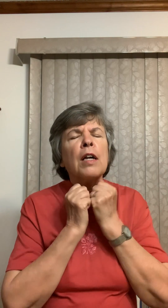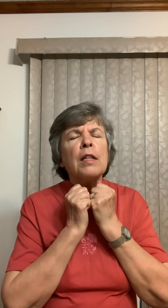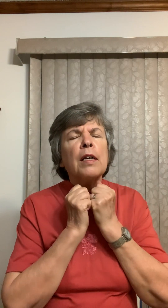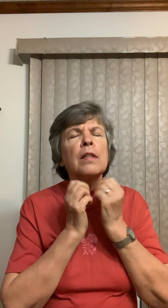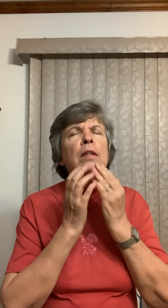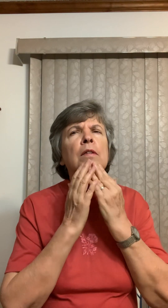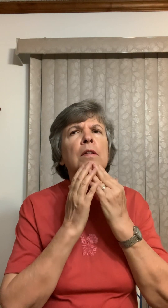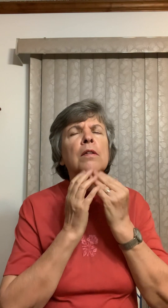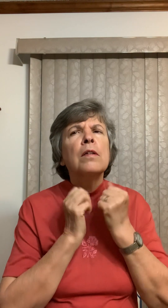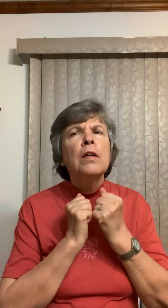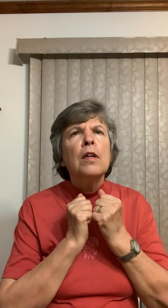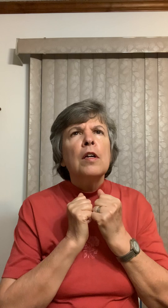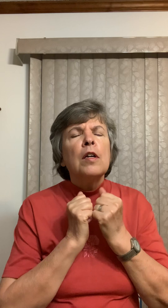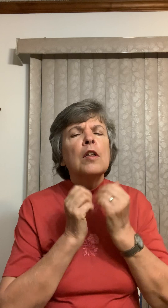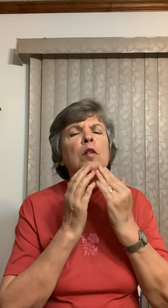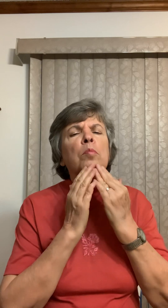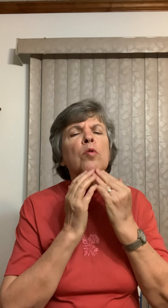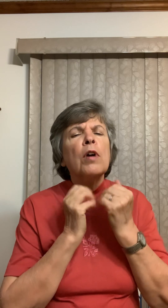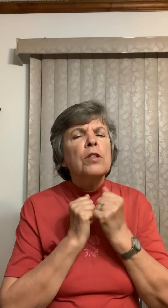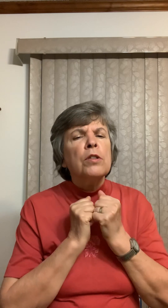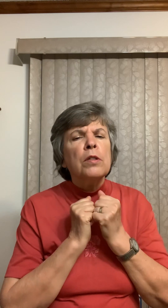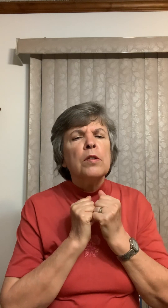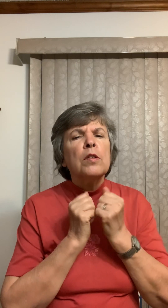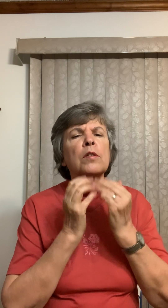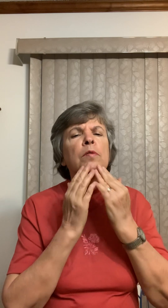like this. The precious